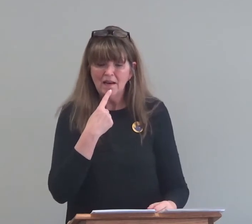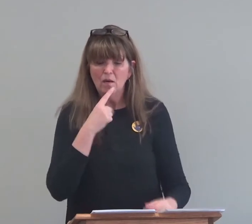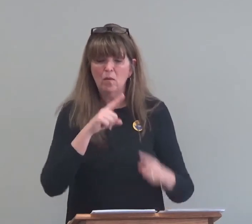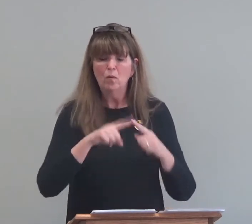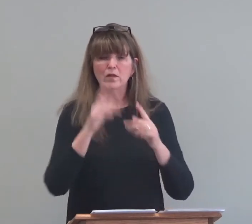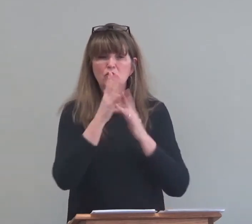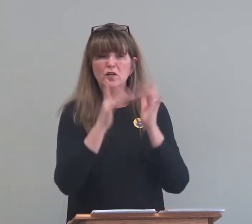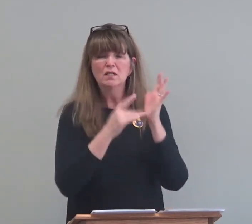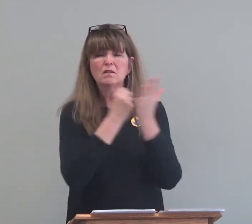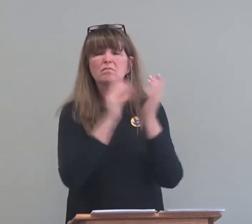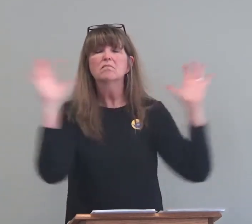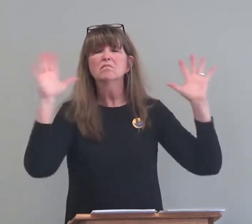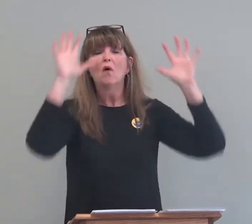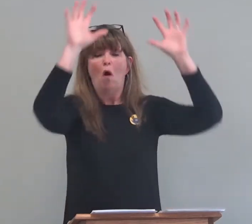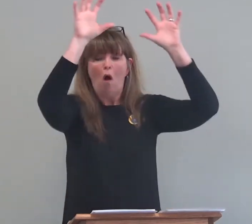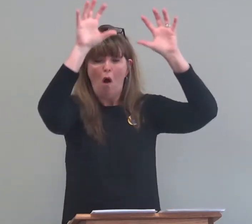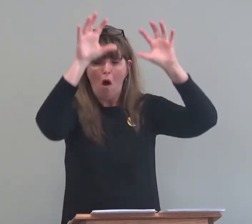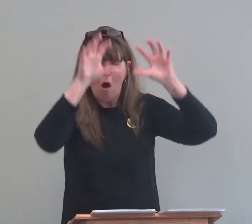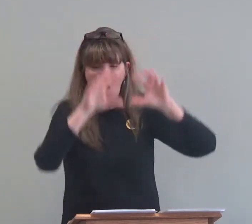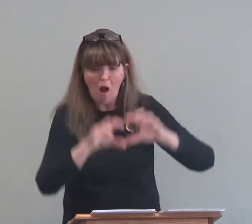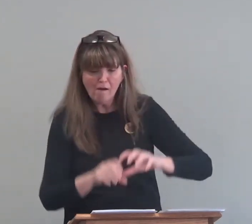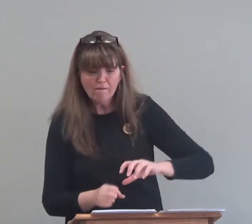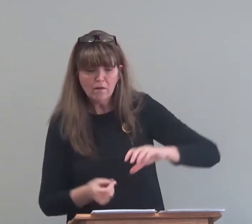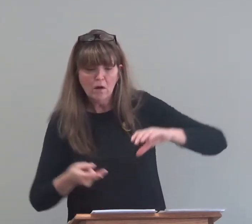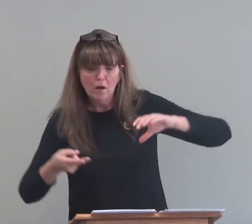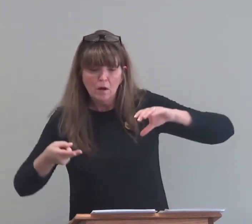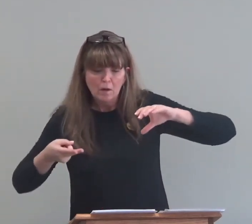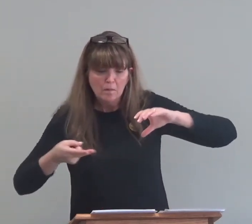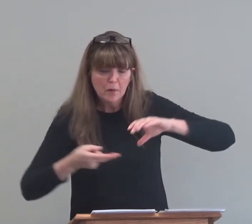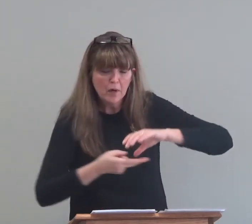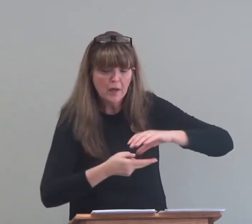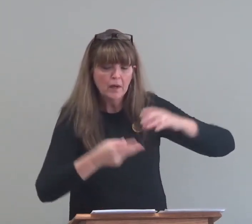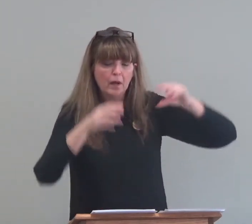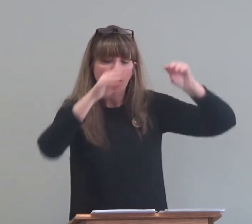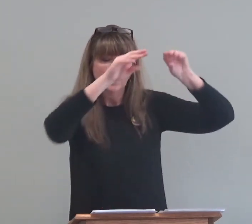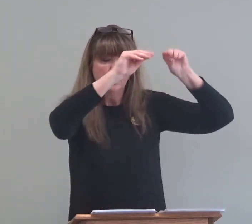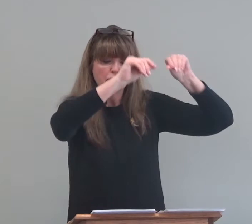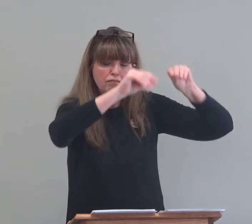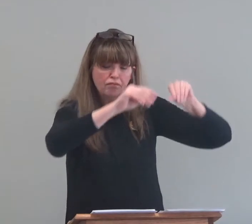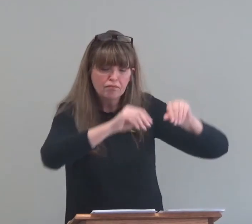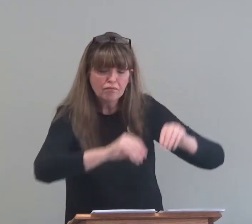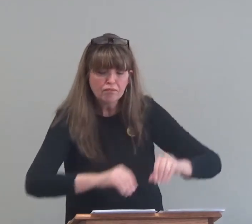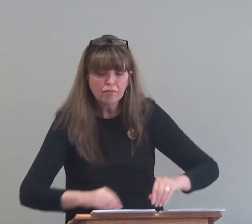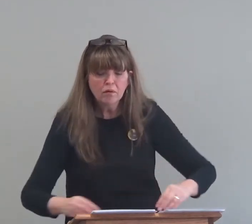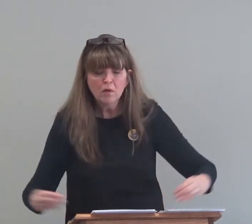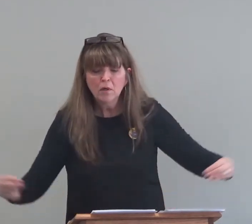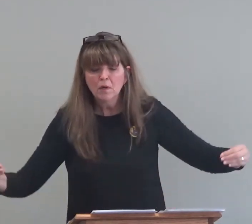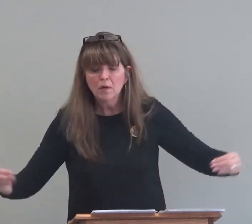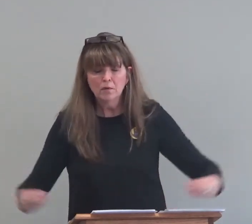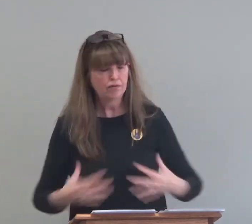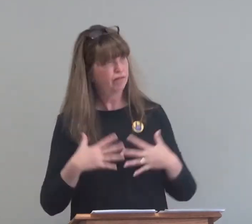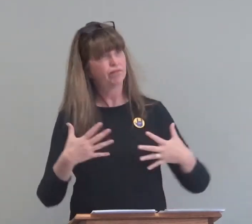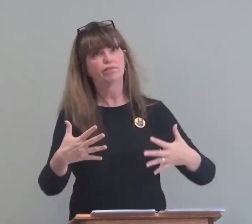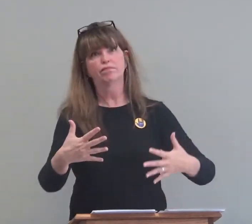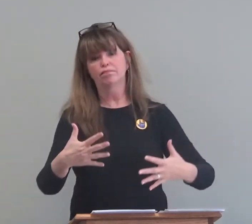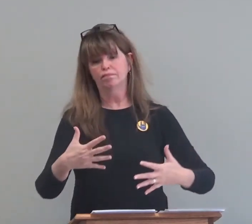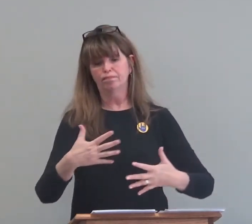But they still say that once he was taken off the cross and entombed and anointed with the